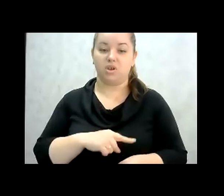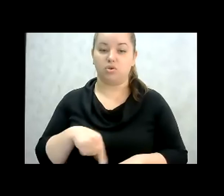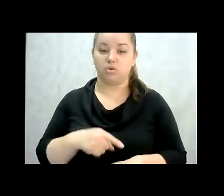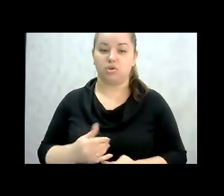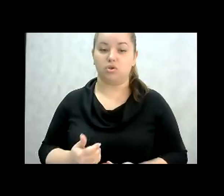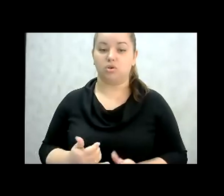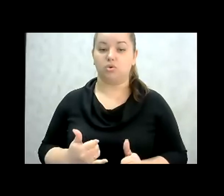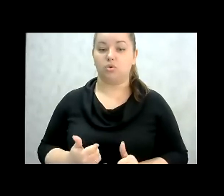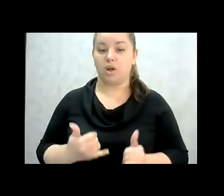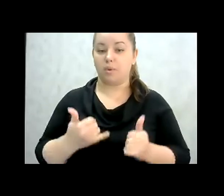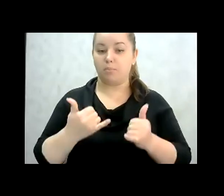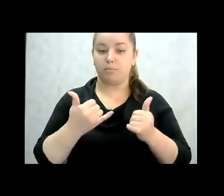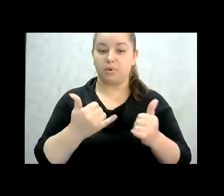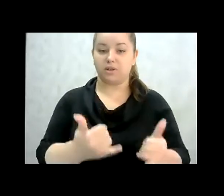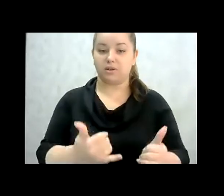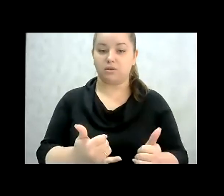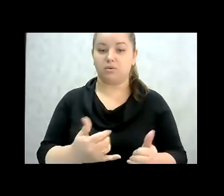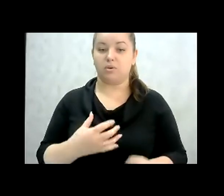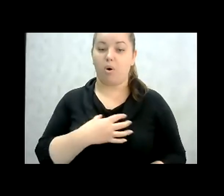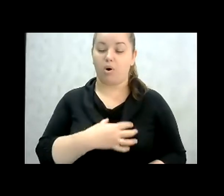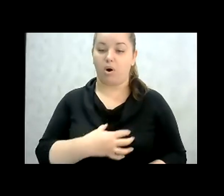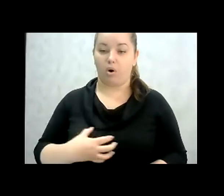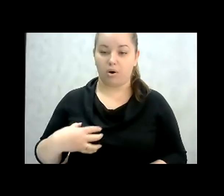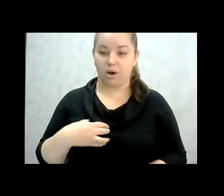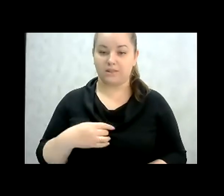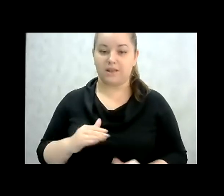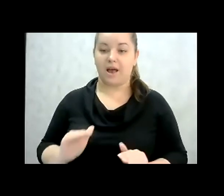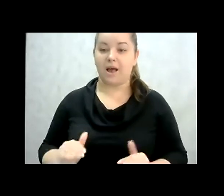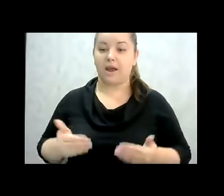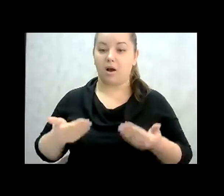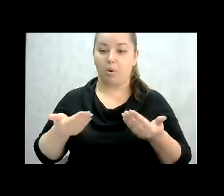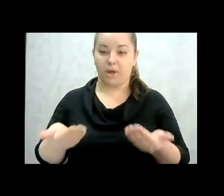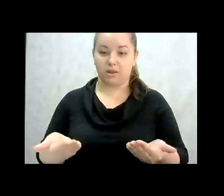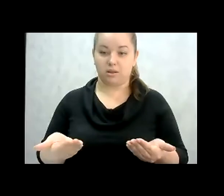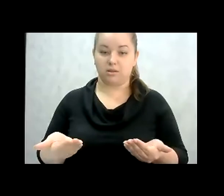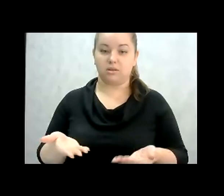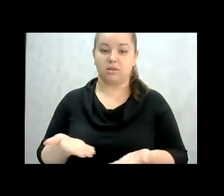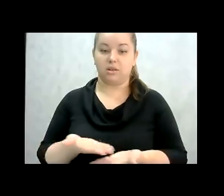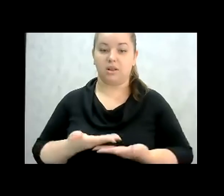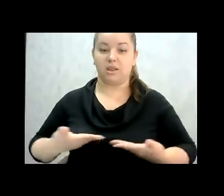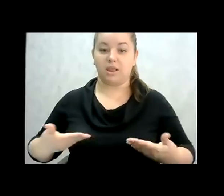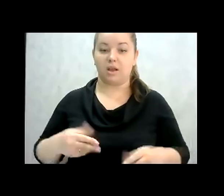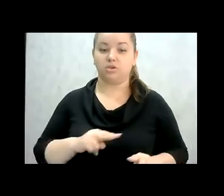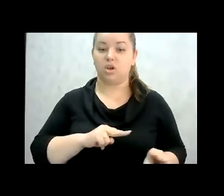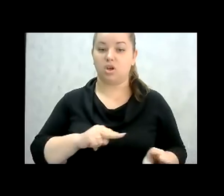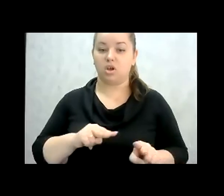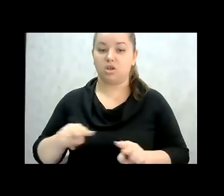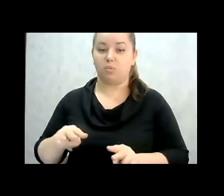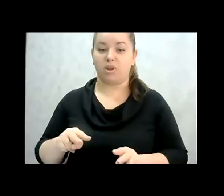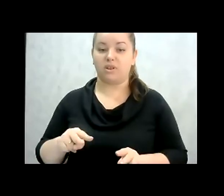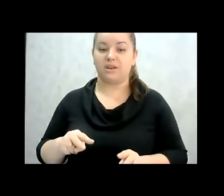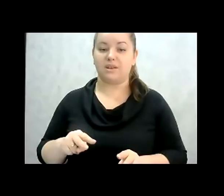election observation mission, which we deployed last year, beginning of October, and which continued until the end of